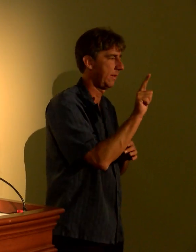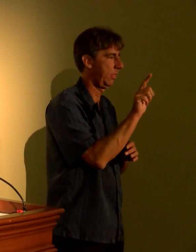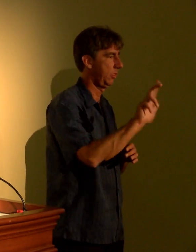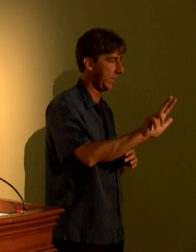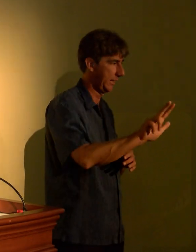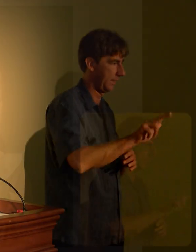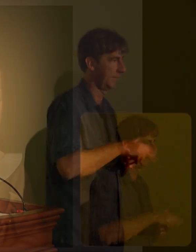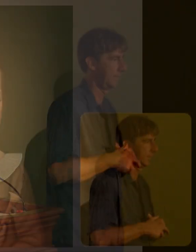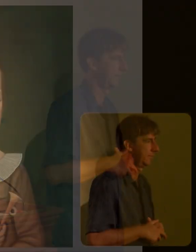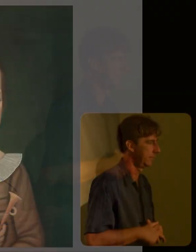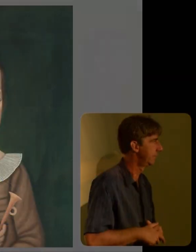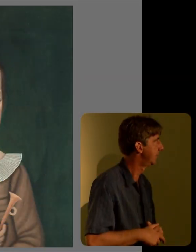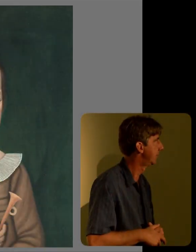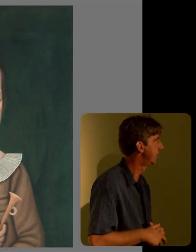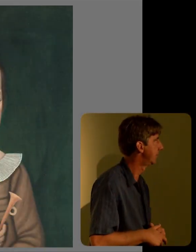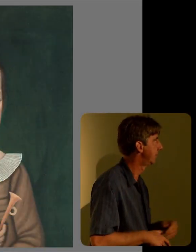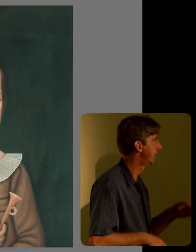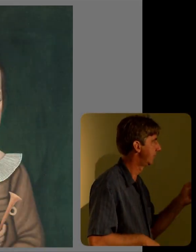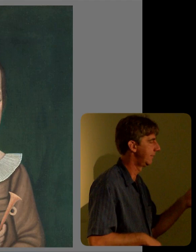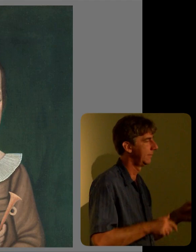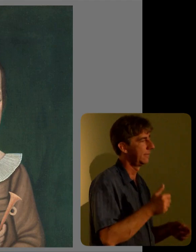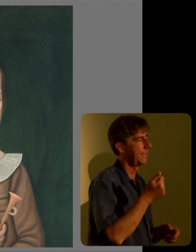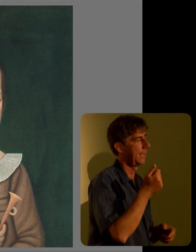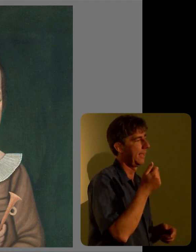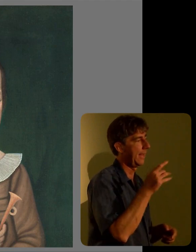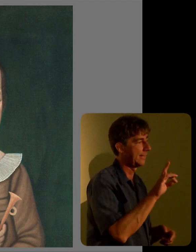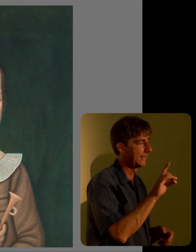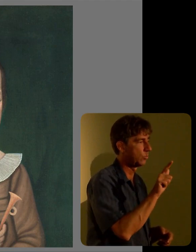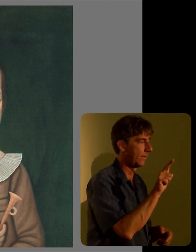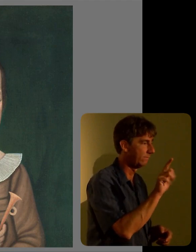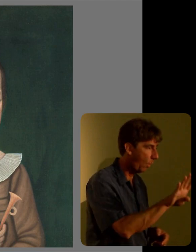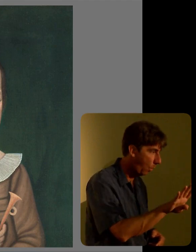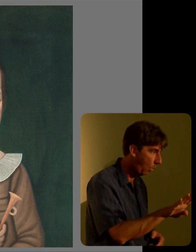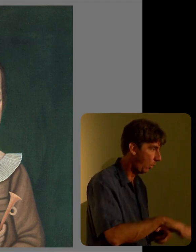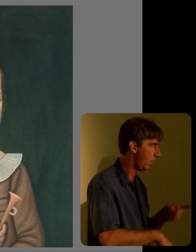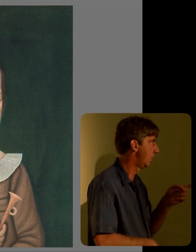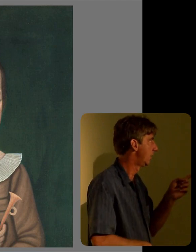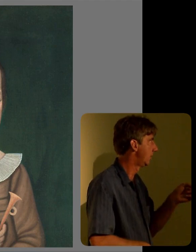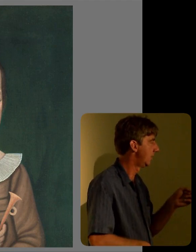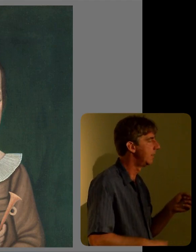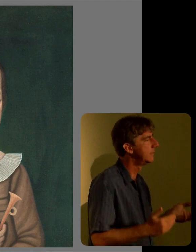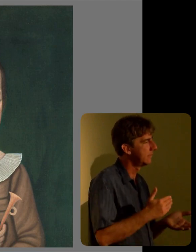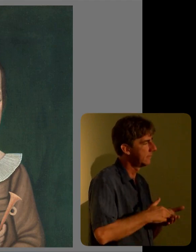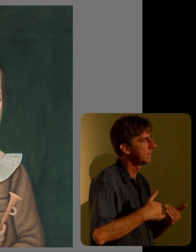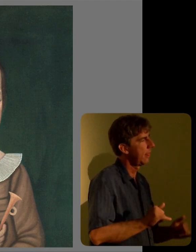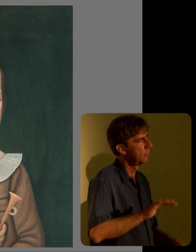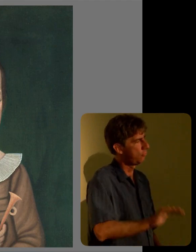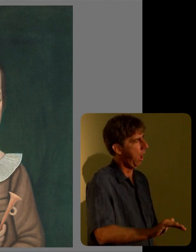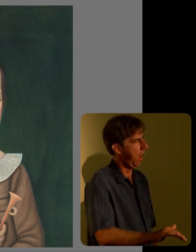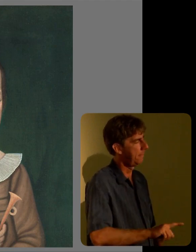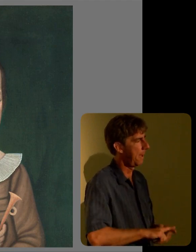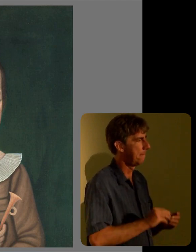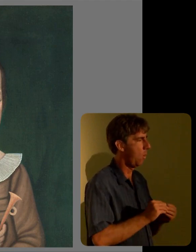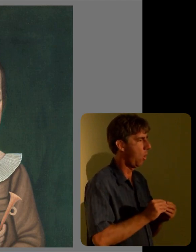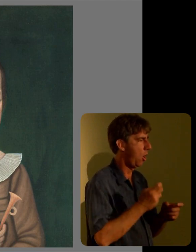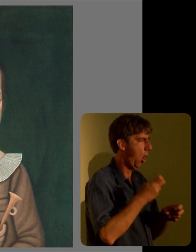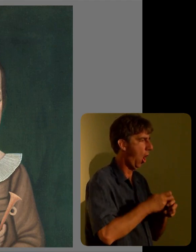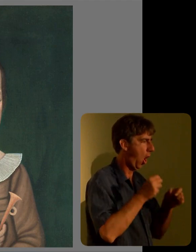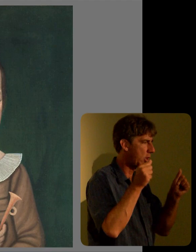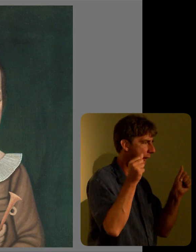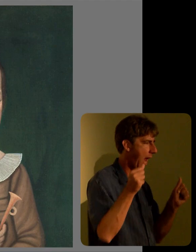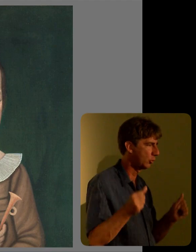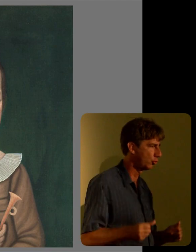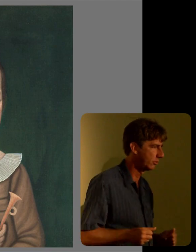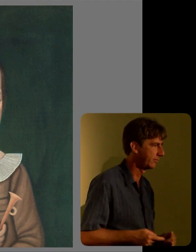1823. Henry Sayward, he did in 1824. You can see, still a compelling portrait of a child, but you can see it's a little more hard-edged than some